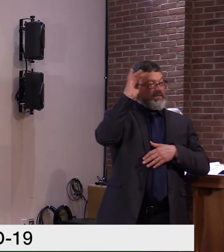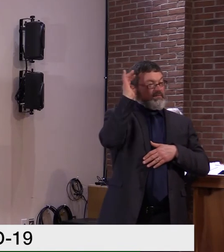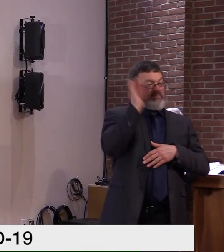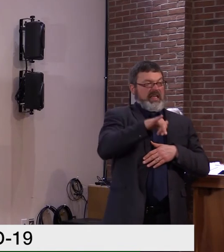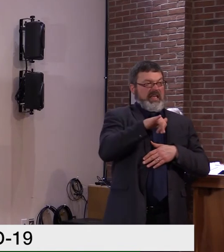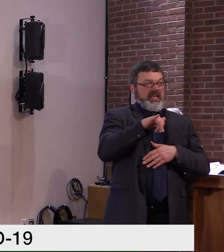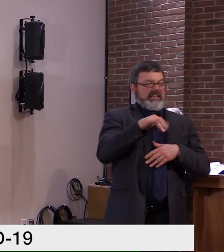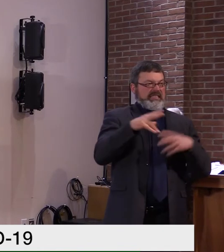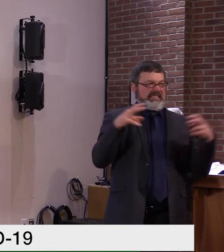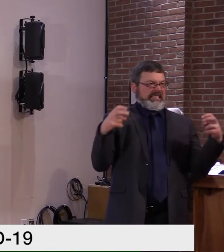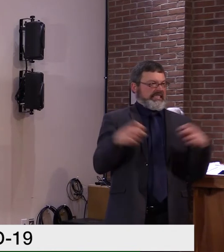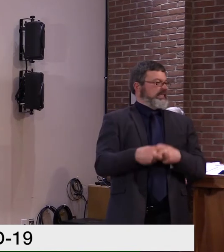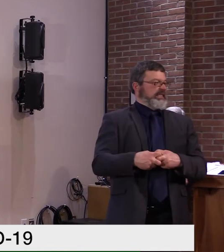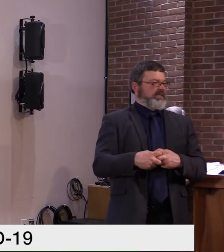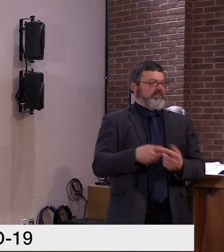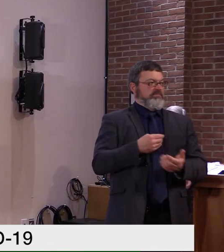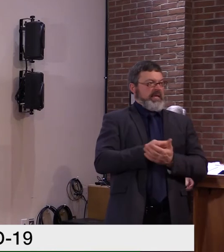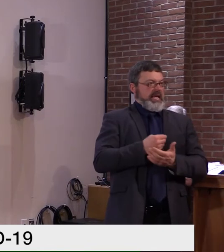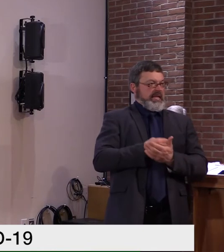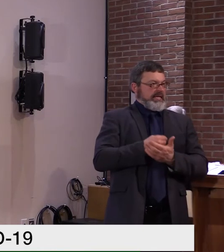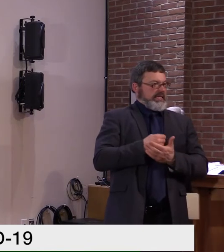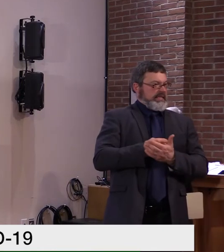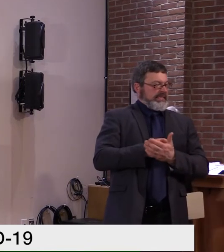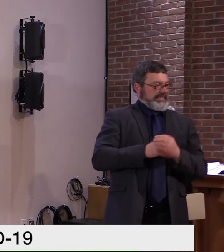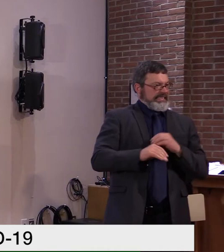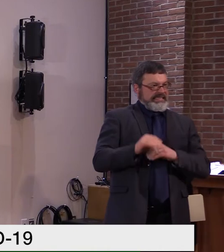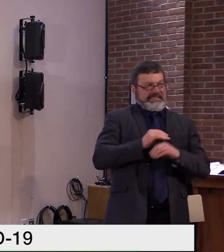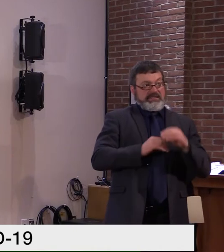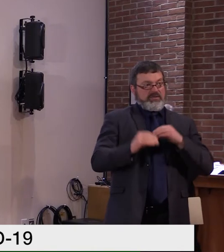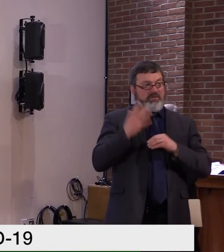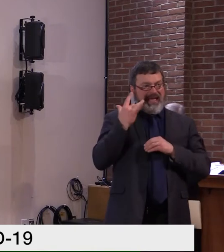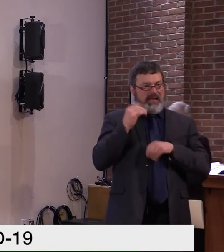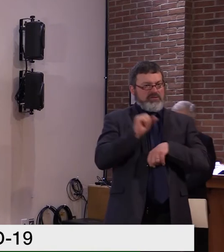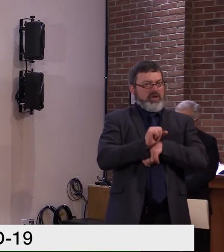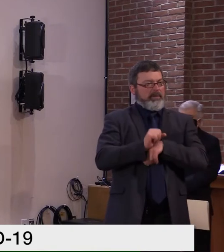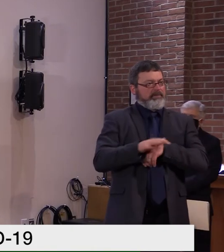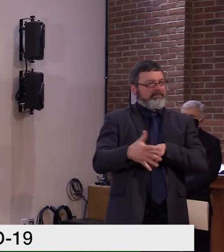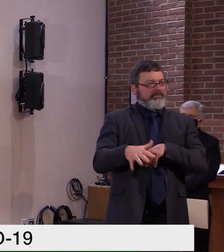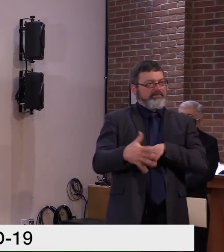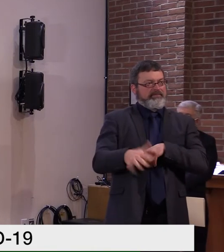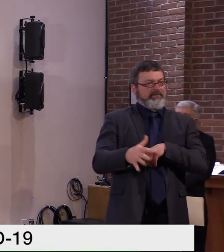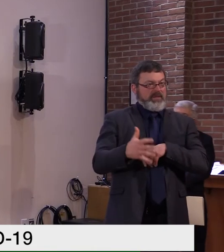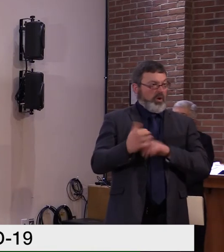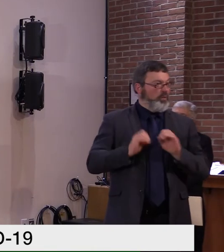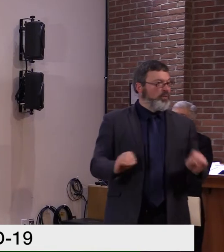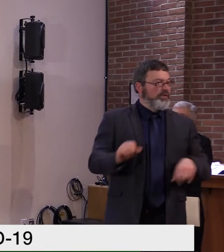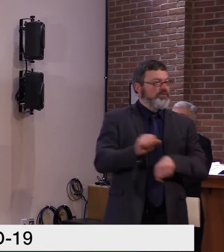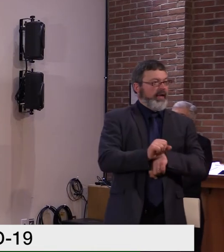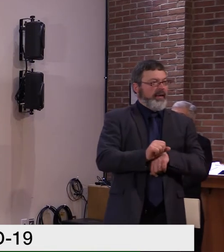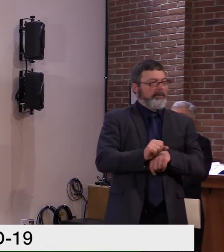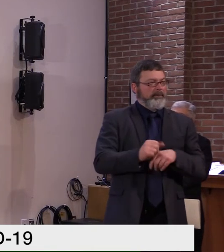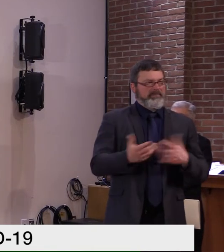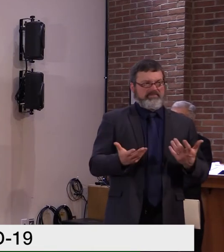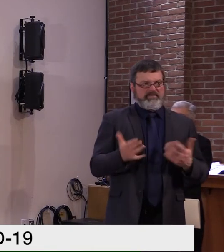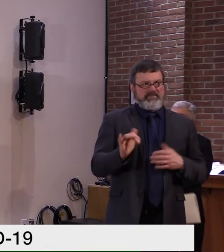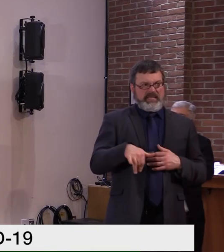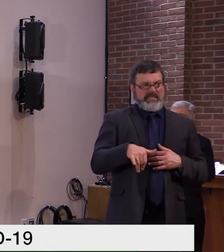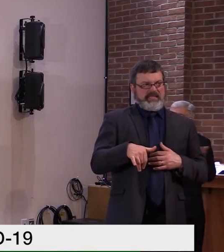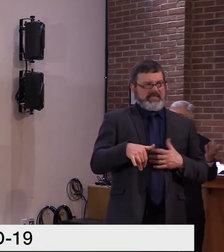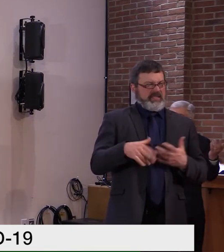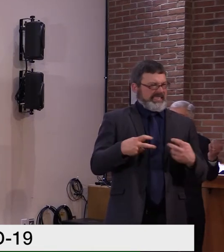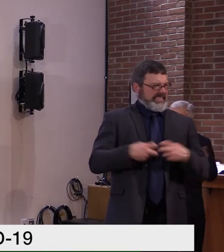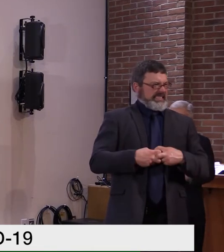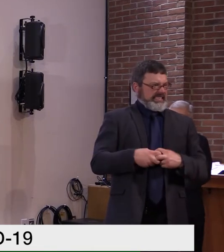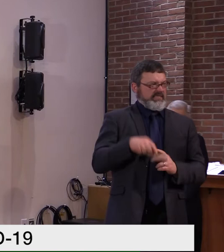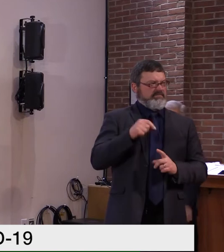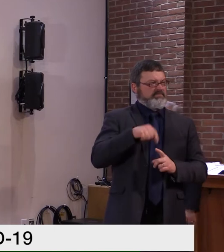Was this UPS package insured, and if so, would the state be trying to recover some of their expenses for the testing? Yeah,